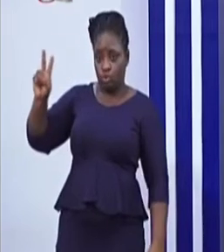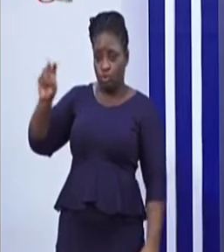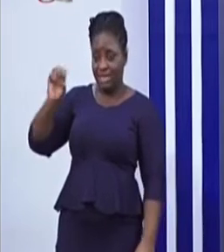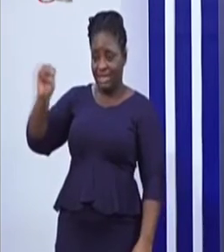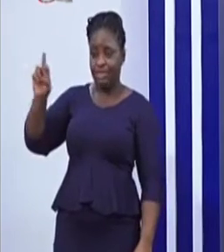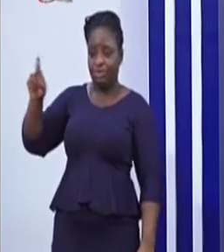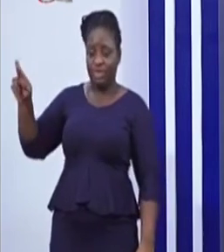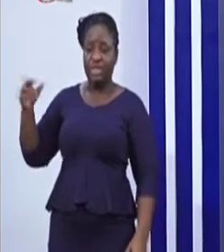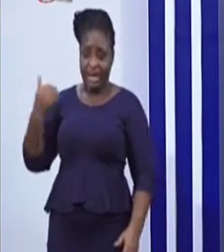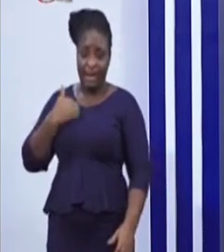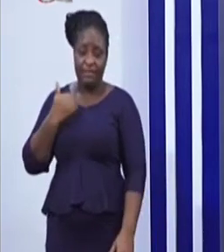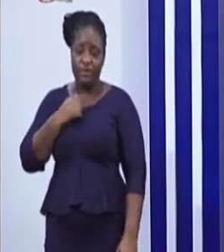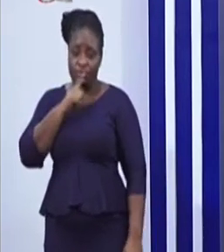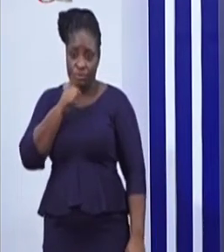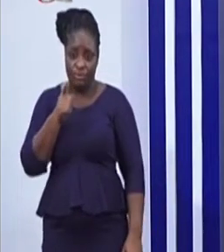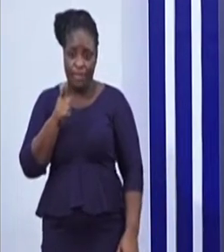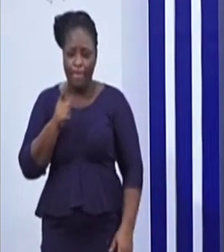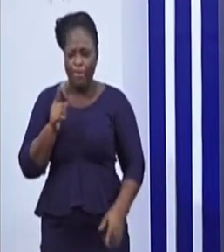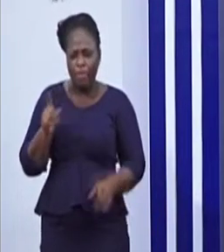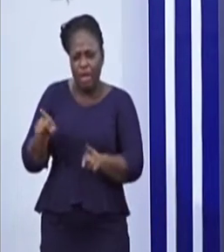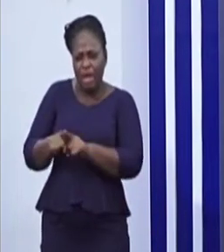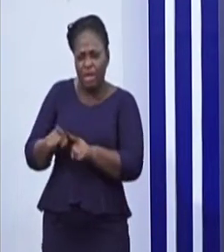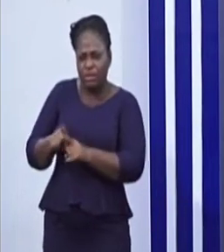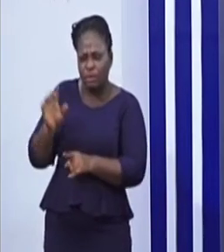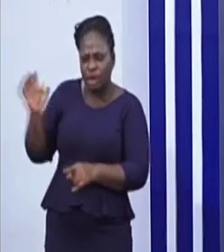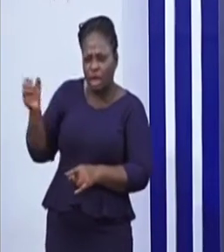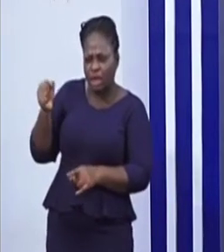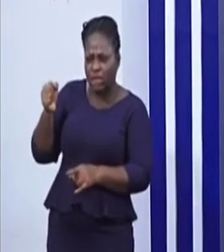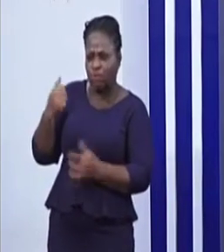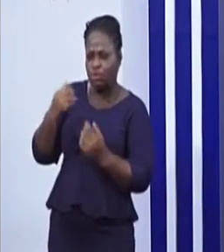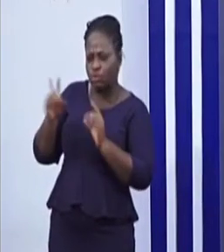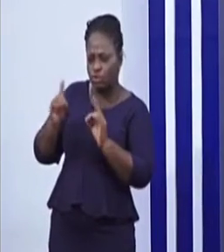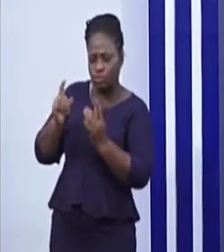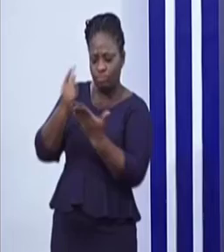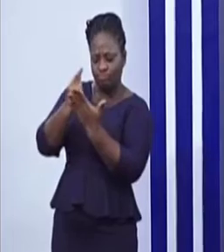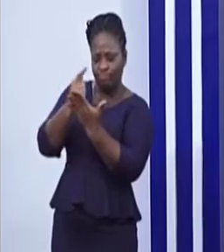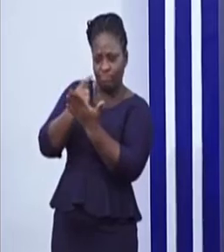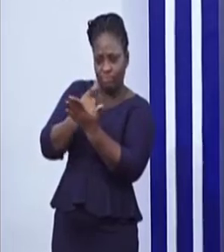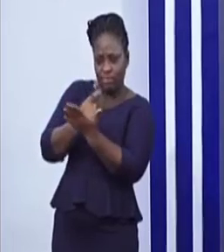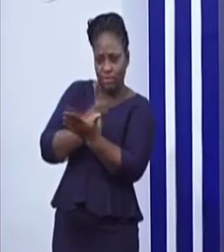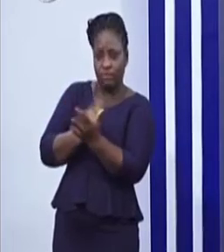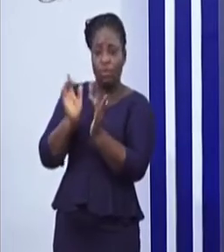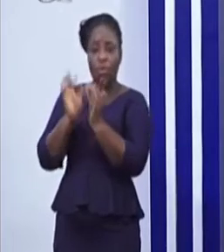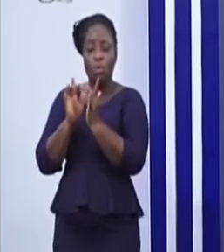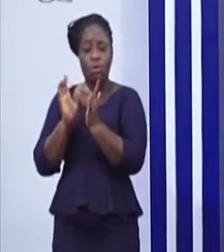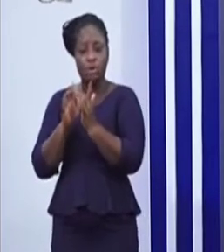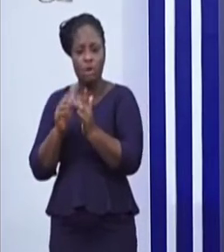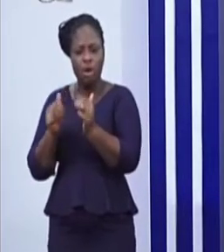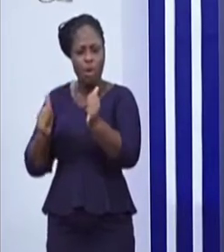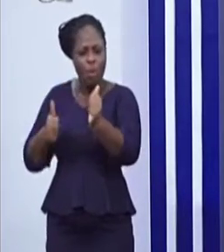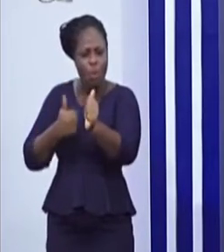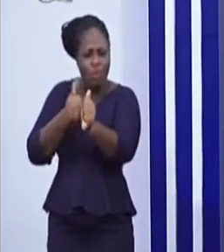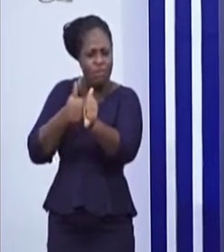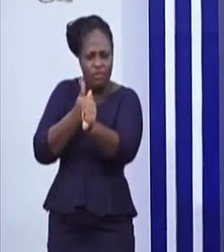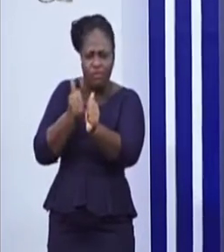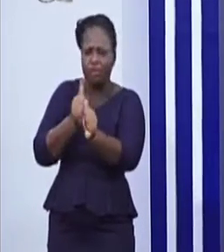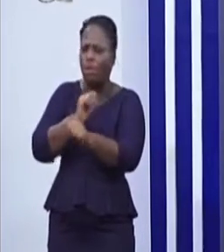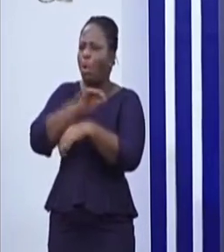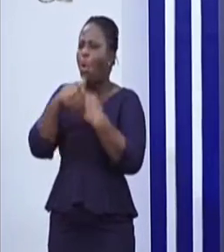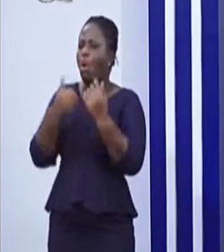same protocol, as soon as we pick a case, we do a listing of contacts. We follow all